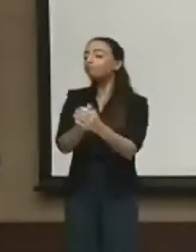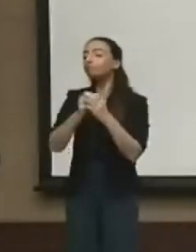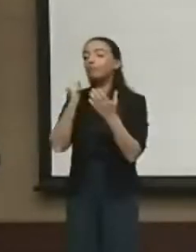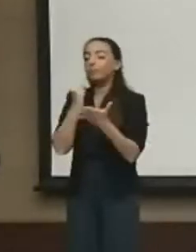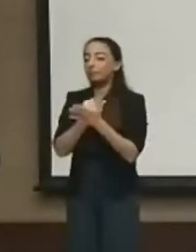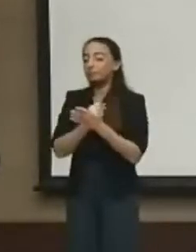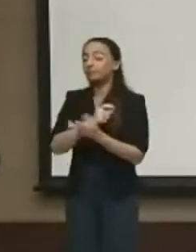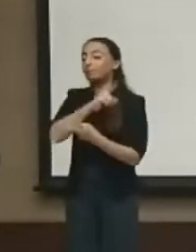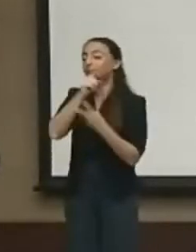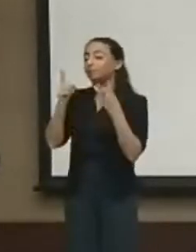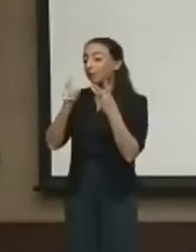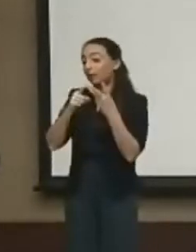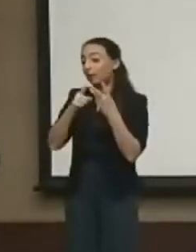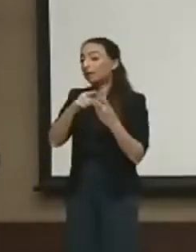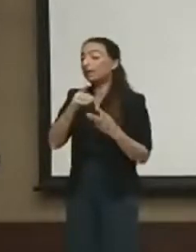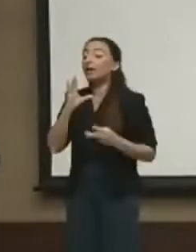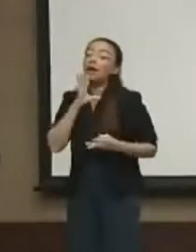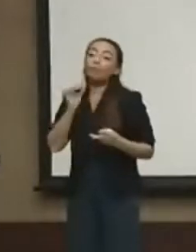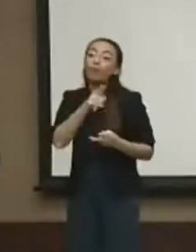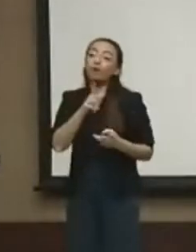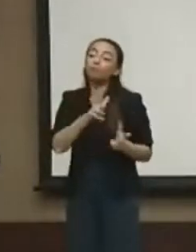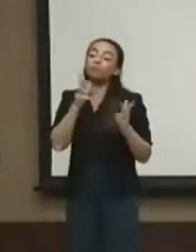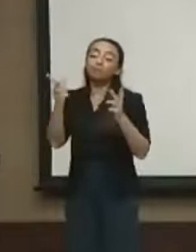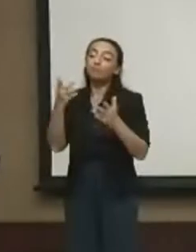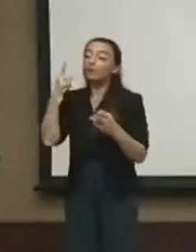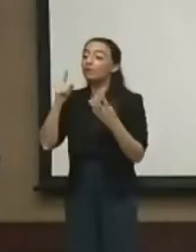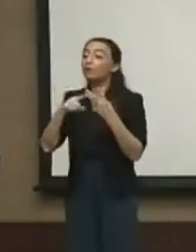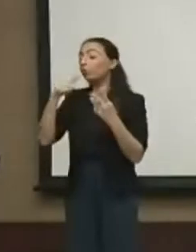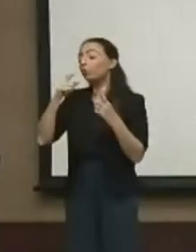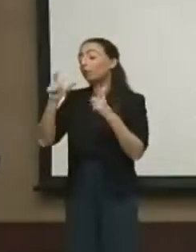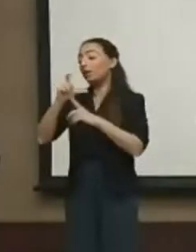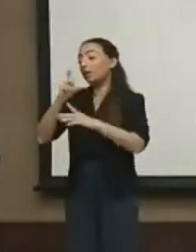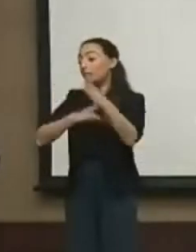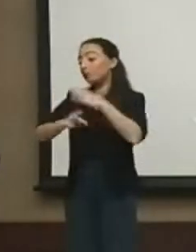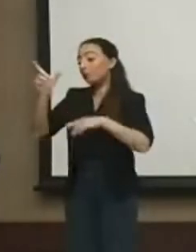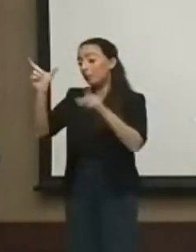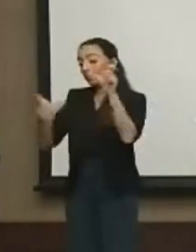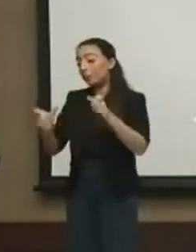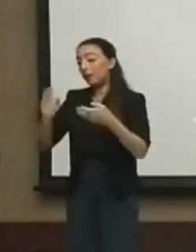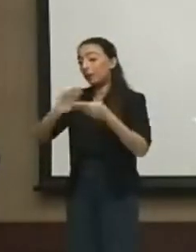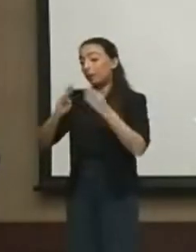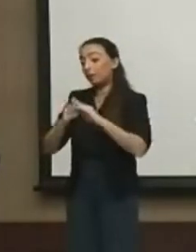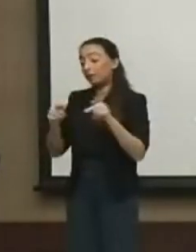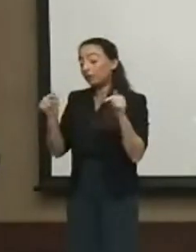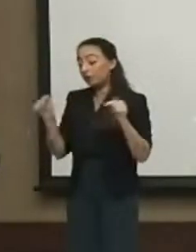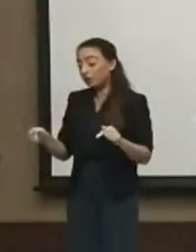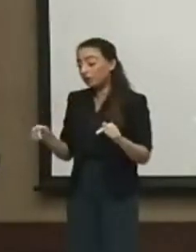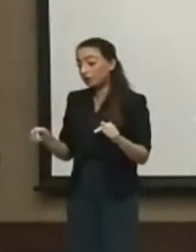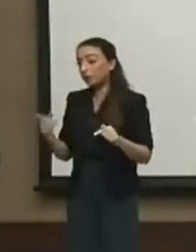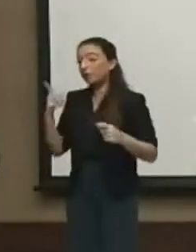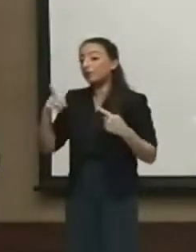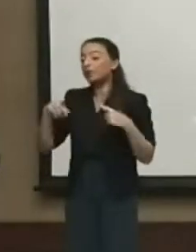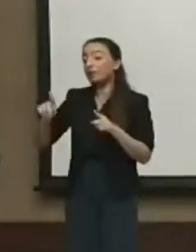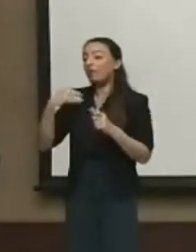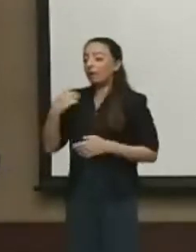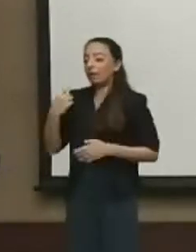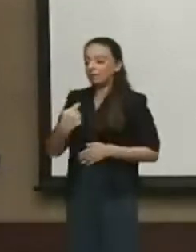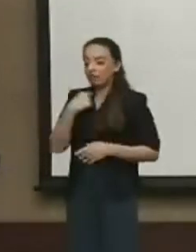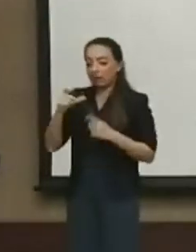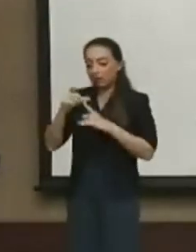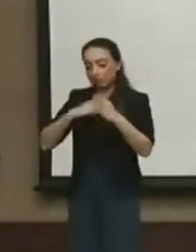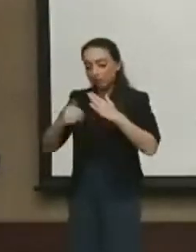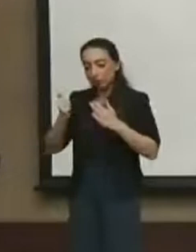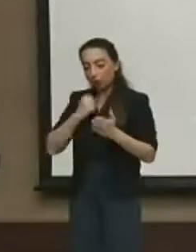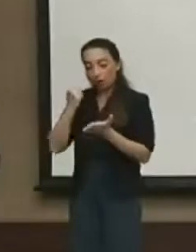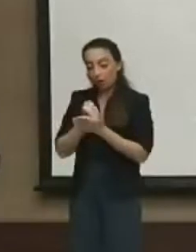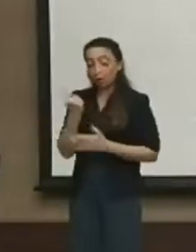thing that he said, which was very important, is that people with disability in the community have not just to think about disability and their rights,